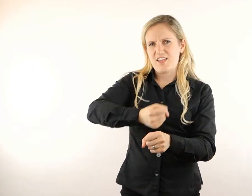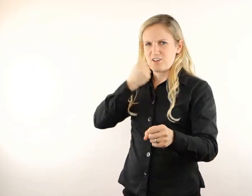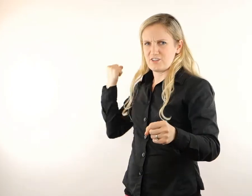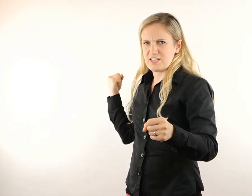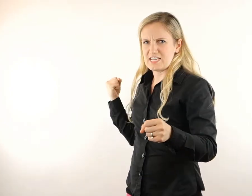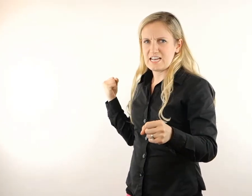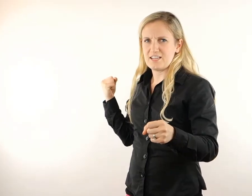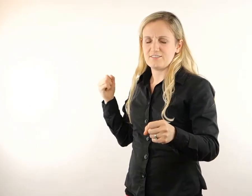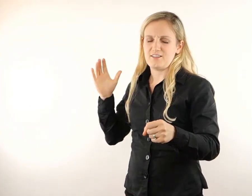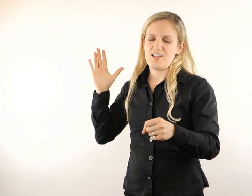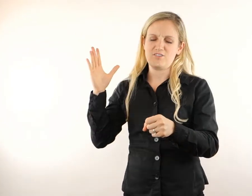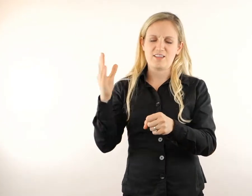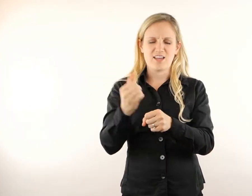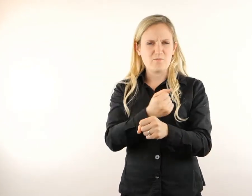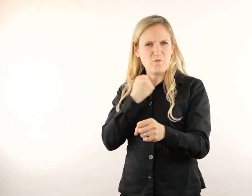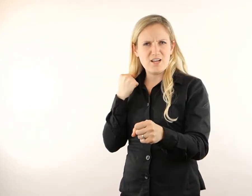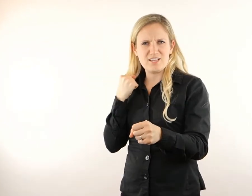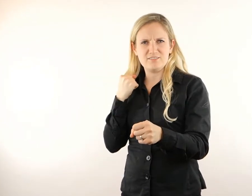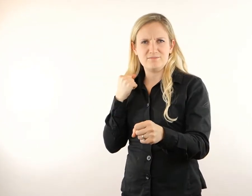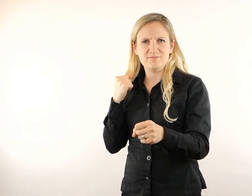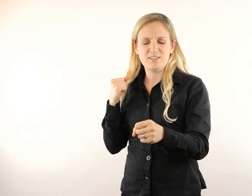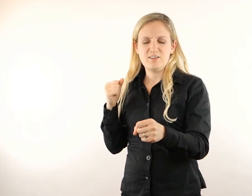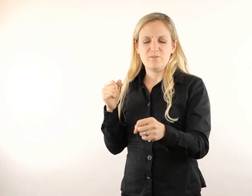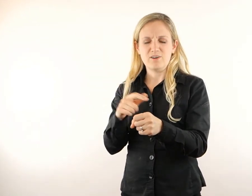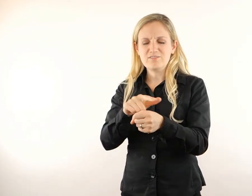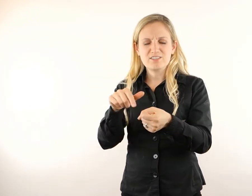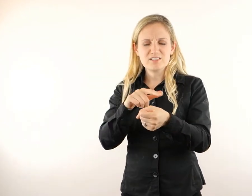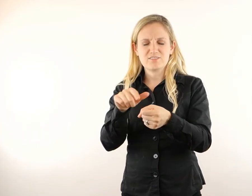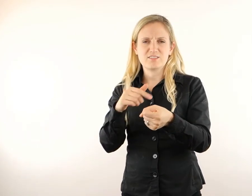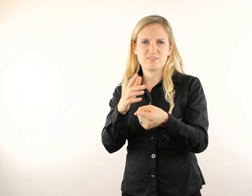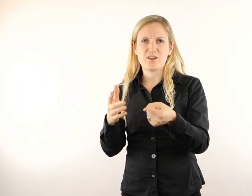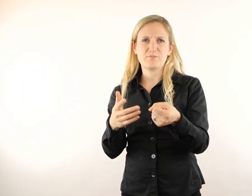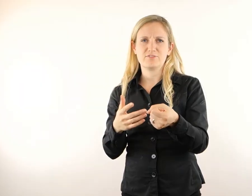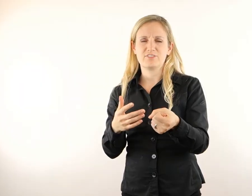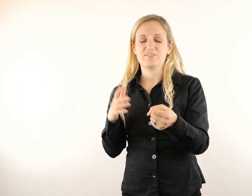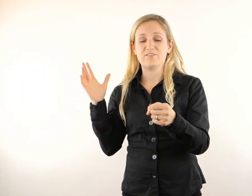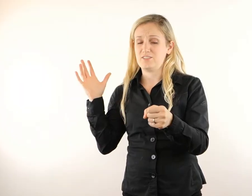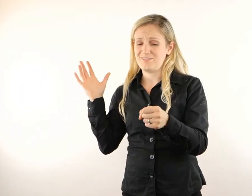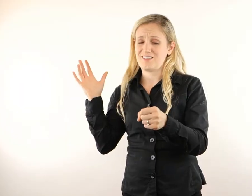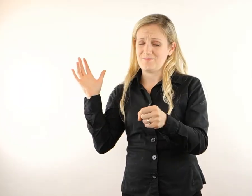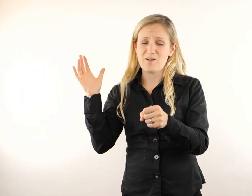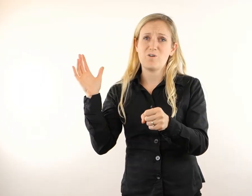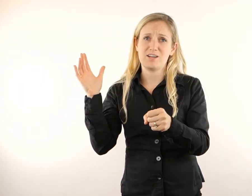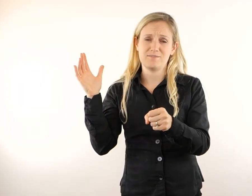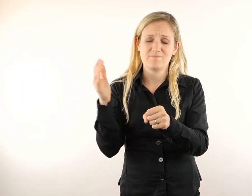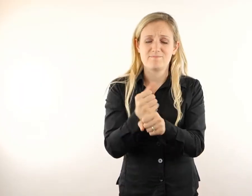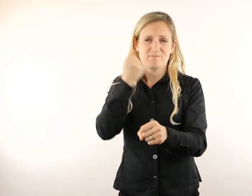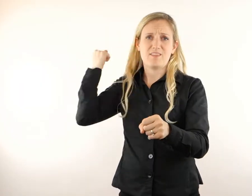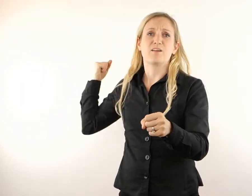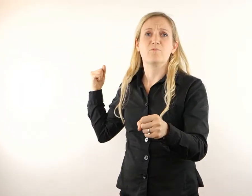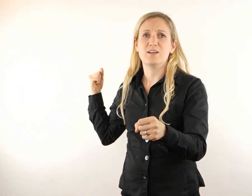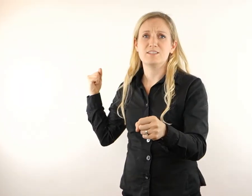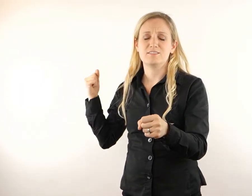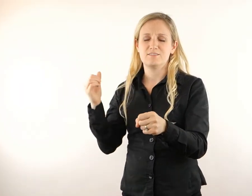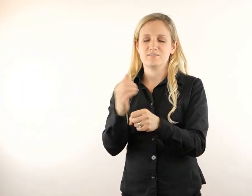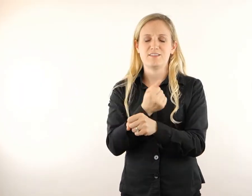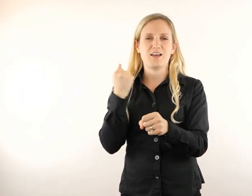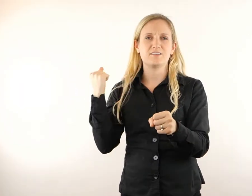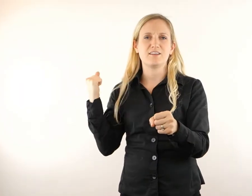and you're going to get it. And you're like, I won. Whatever it is that's on top of your left fist, you're like, I want it. I want it. Yeah, I